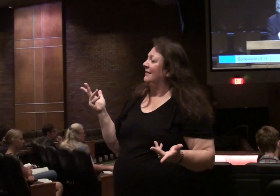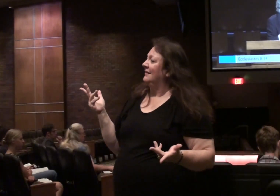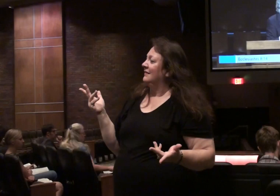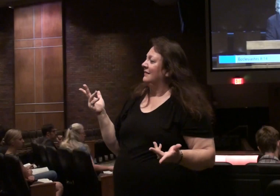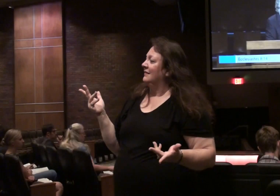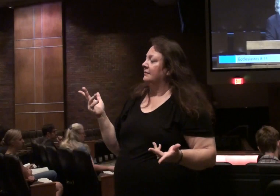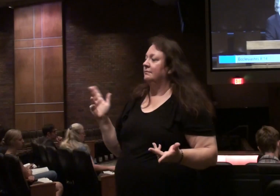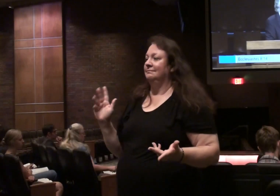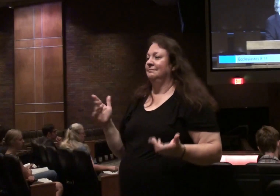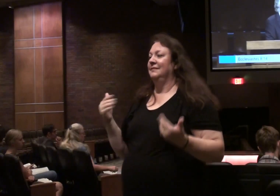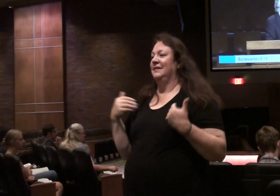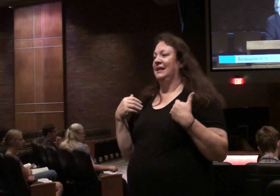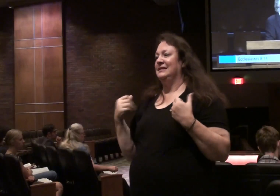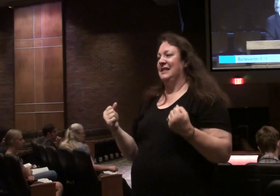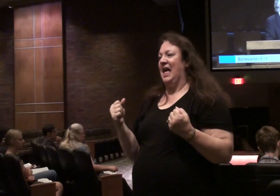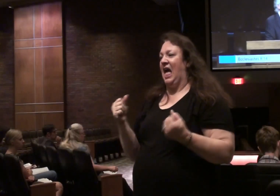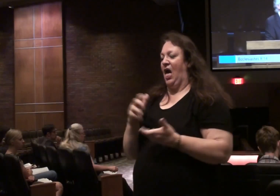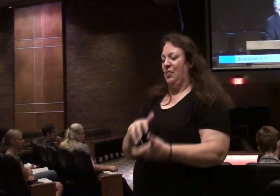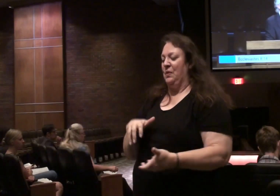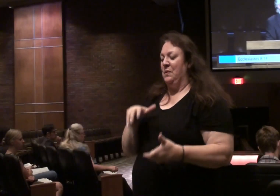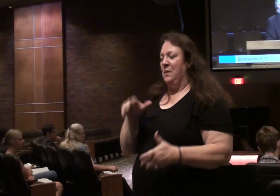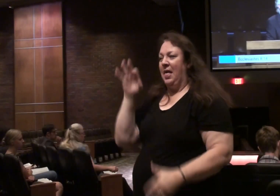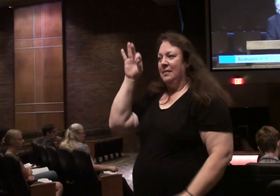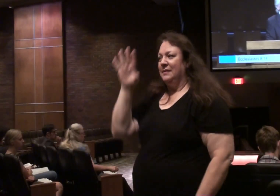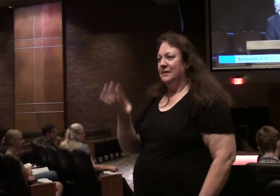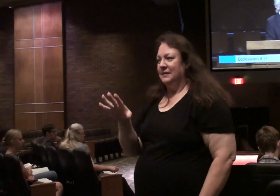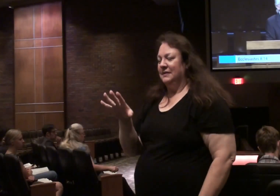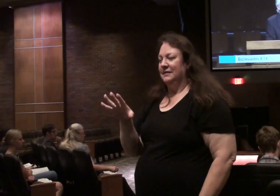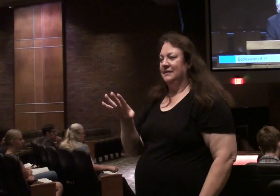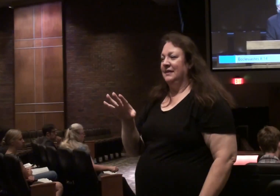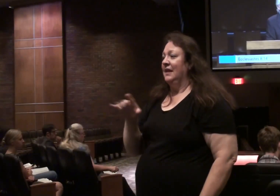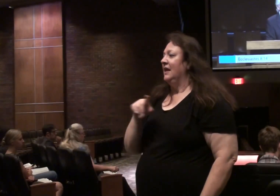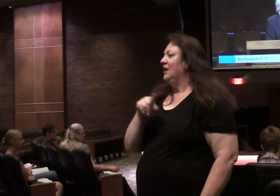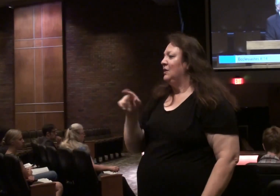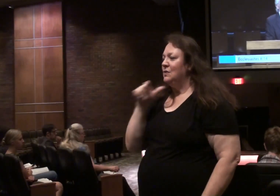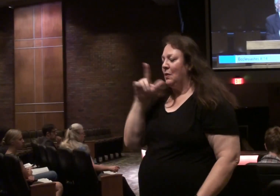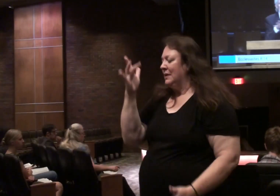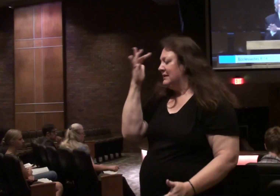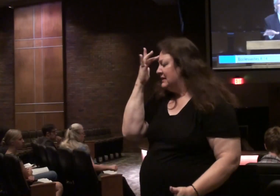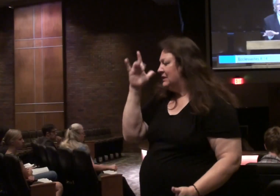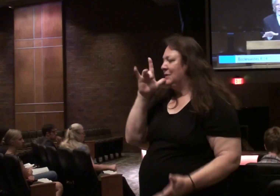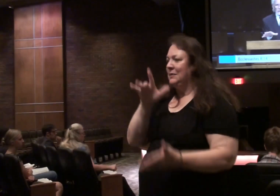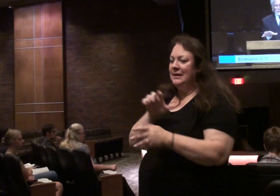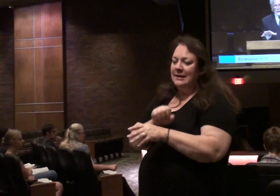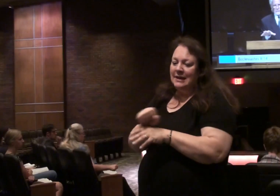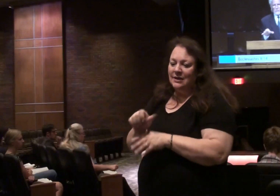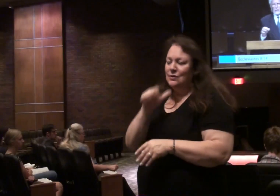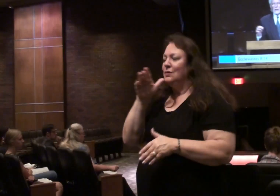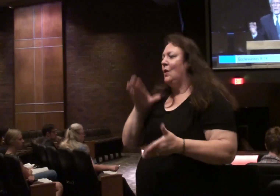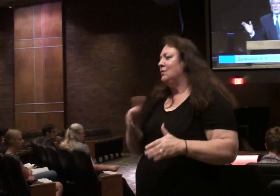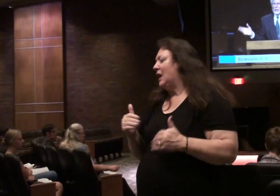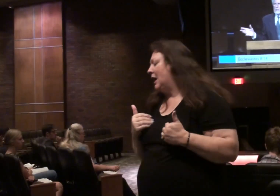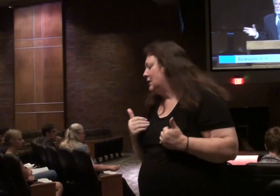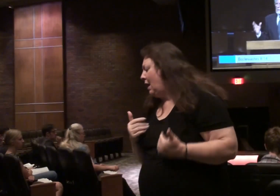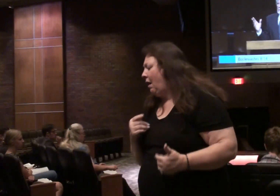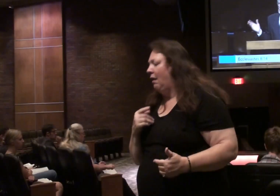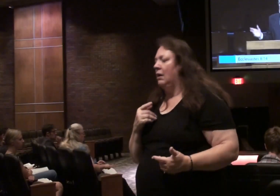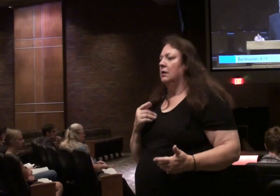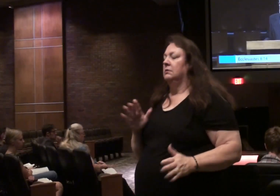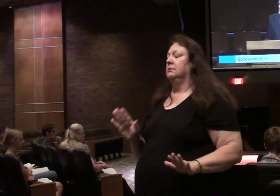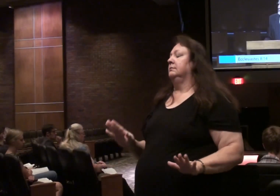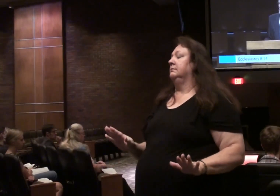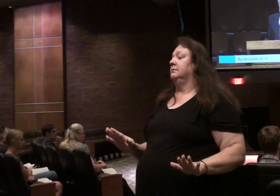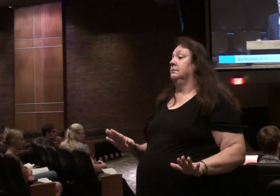That's the health and wealth preachers. God's people don't get sick. They don't get cancer. They don't die at young ages. They don't.